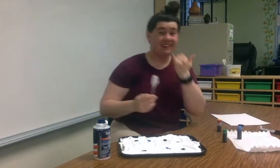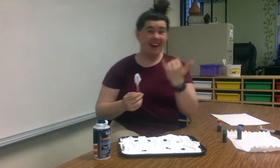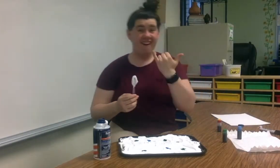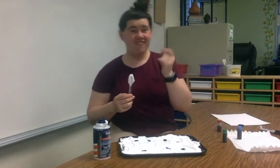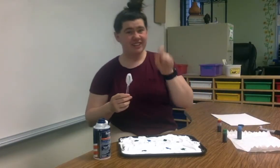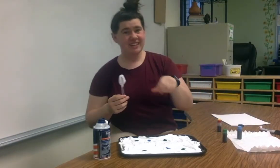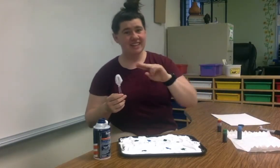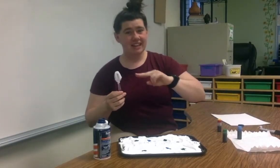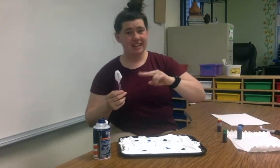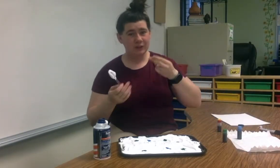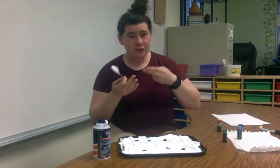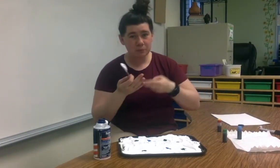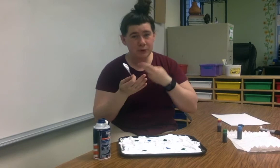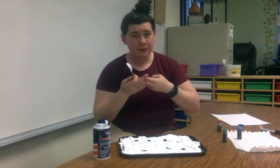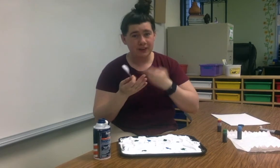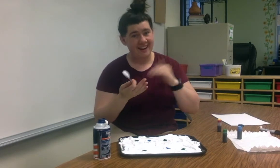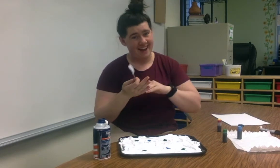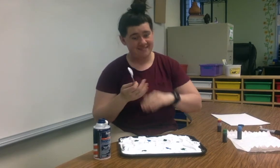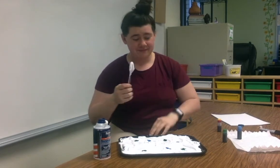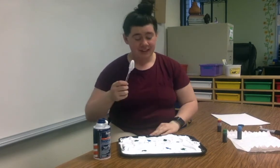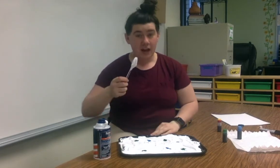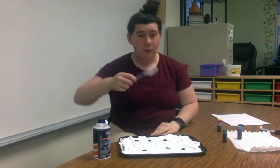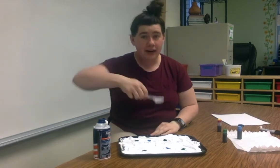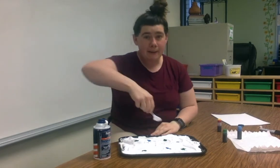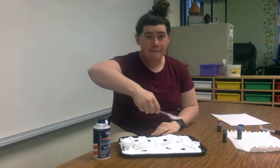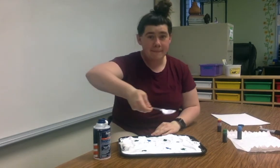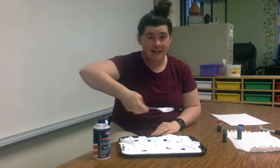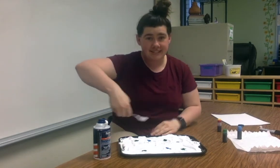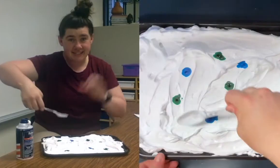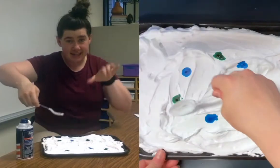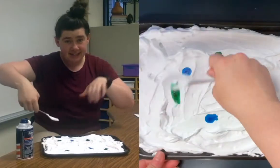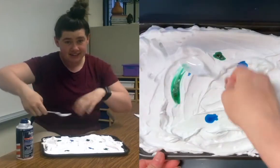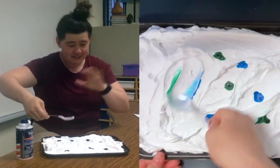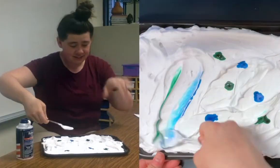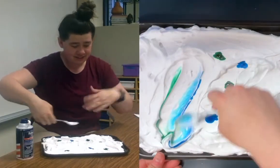Now you need your spoon again. We're gonna mix it.